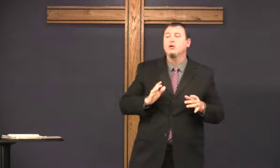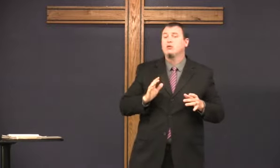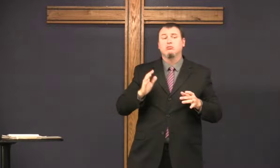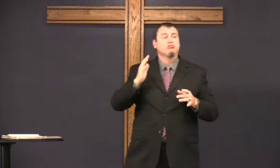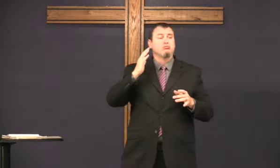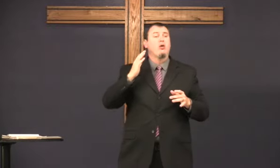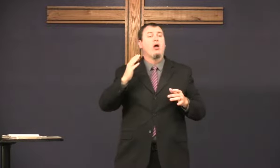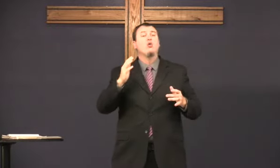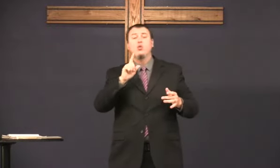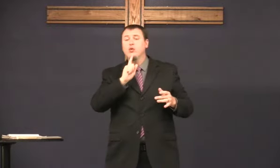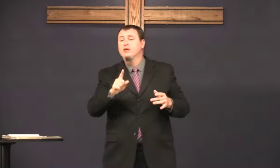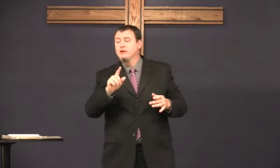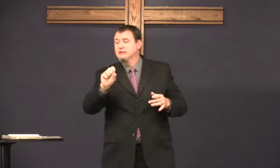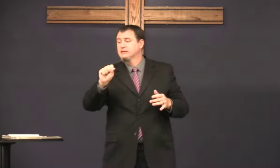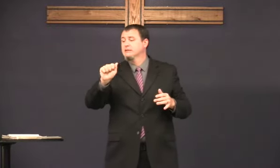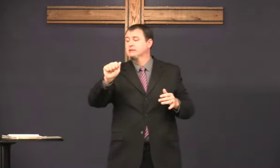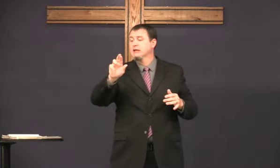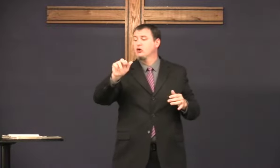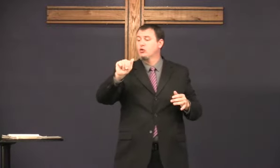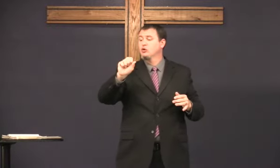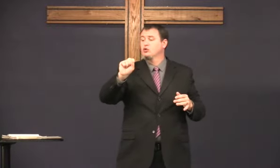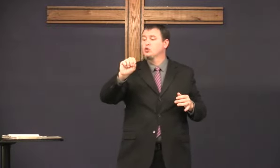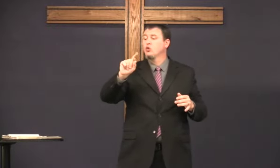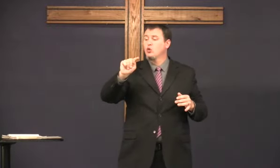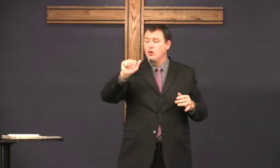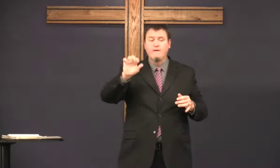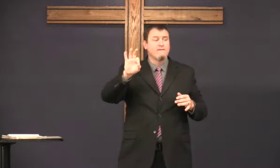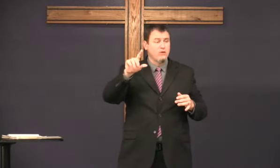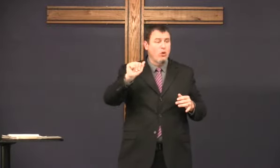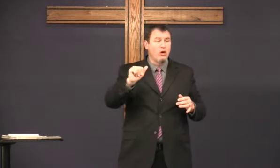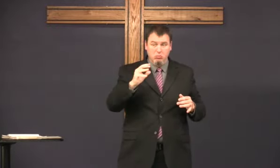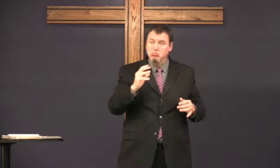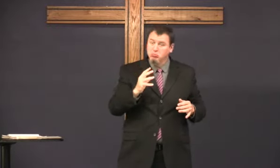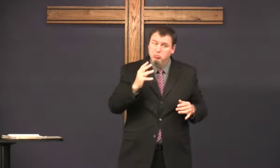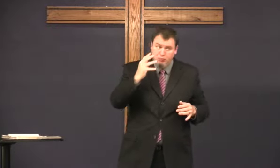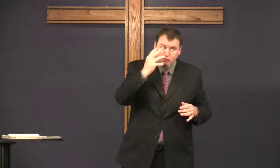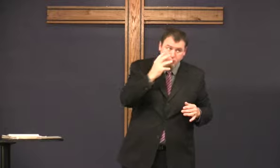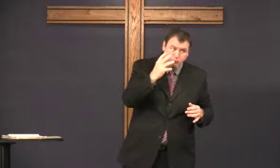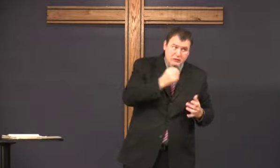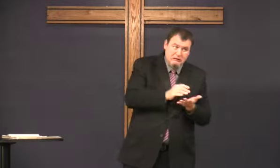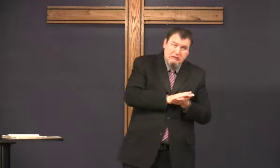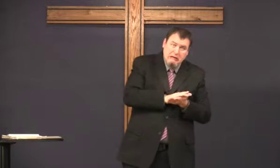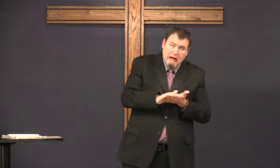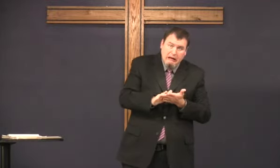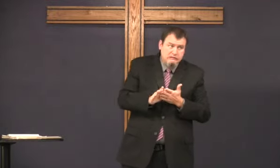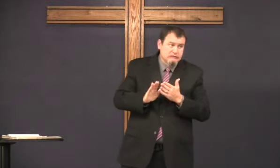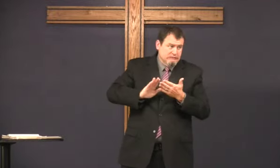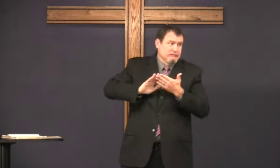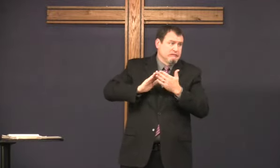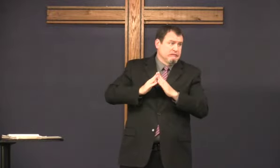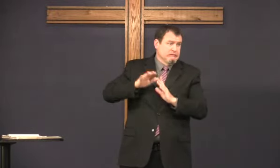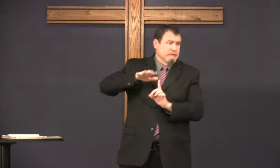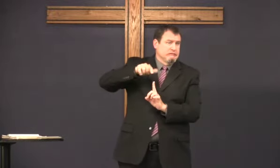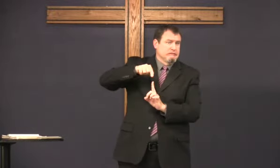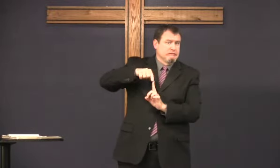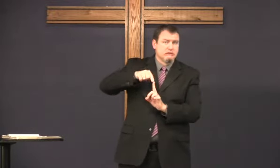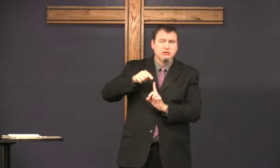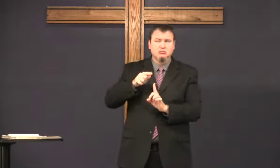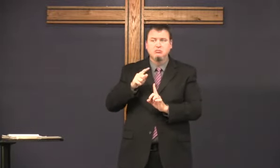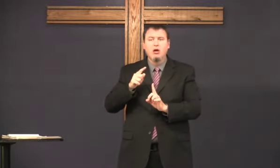Florida. I told you that before. So in Sarasota, Florida, it's a pretty nice